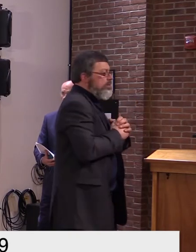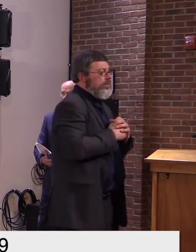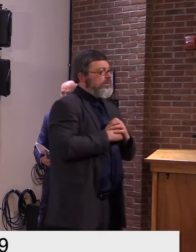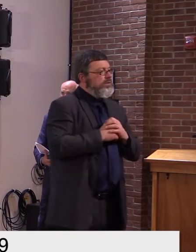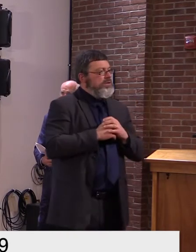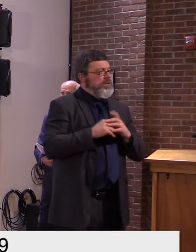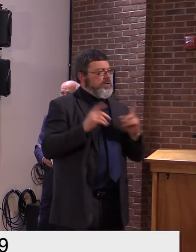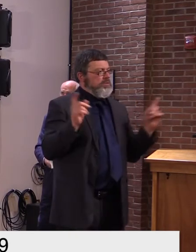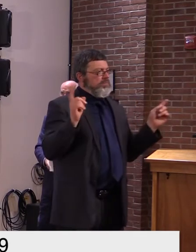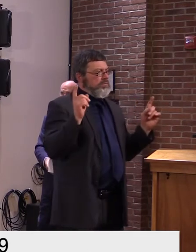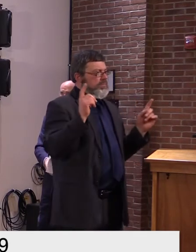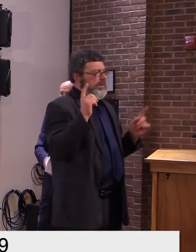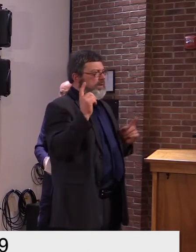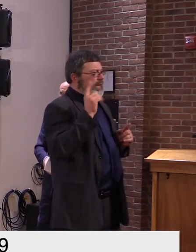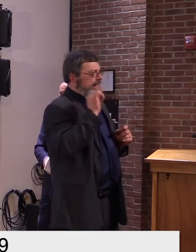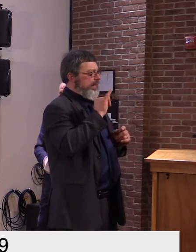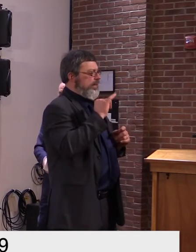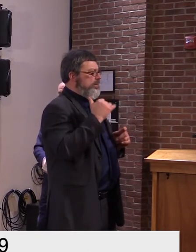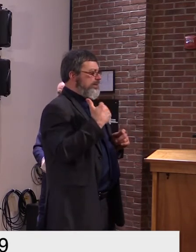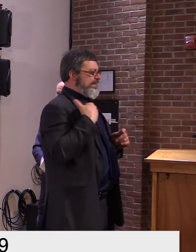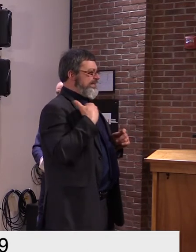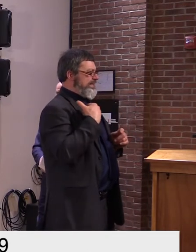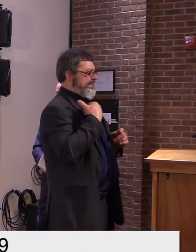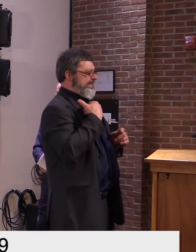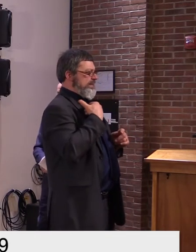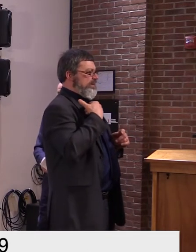come, first serve like it was before?